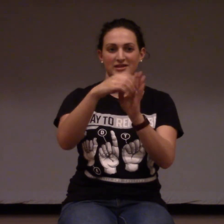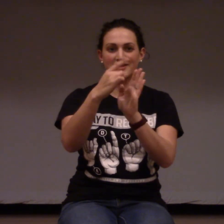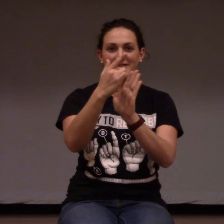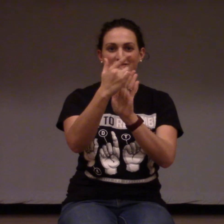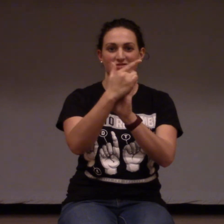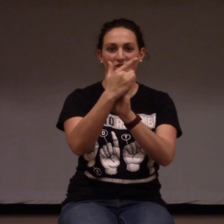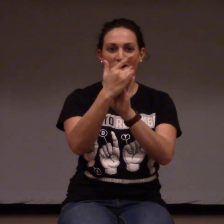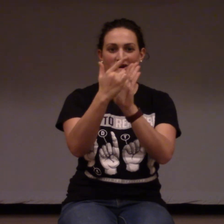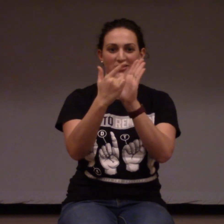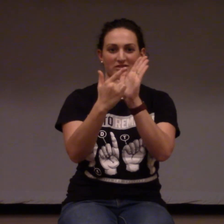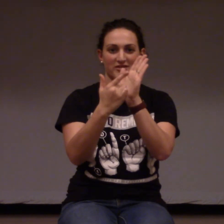mother-in-law,